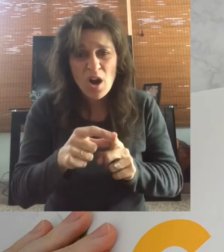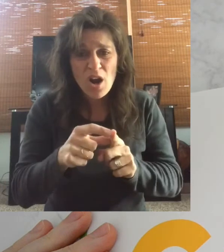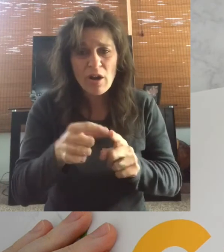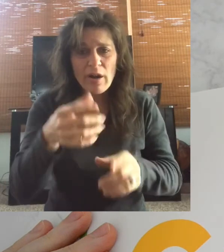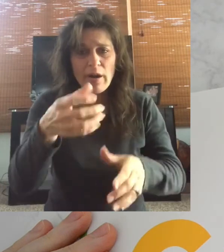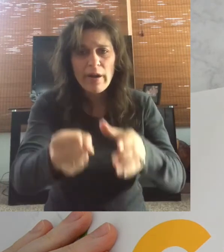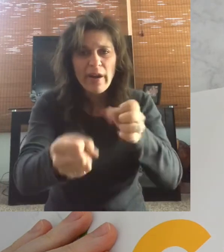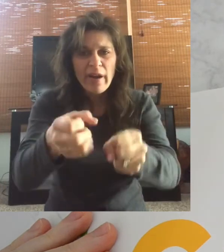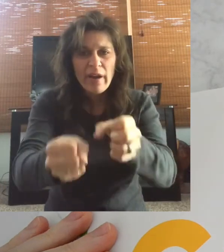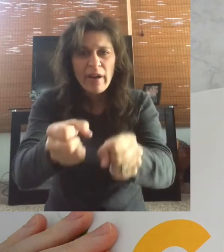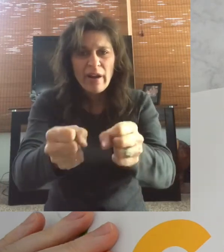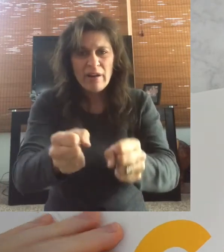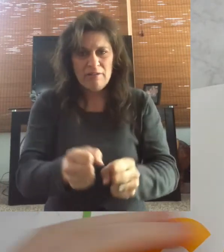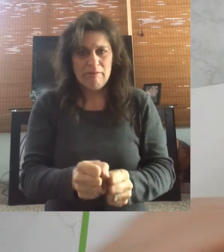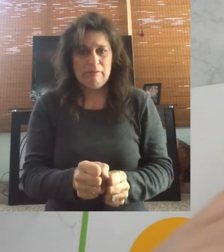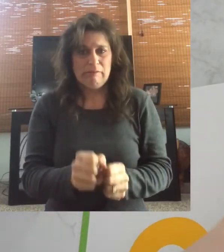Udders.